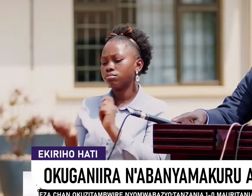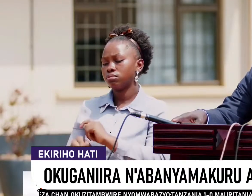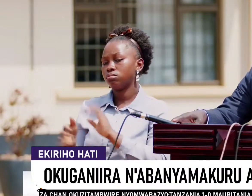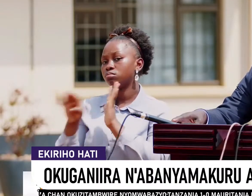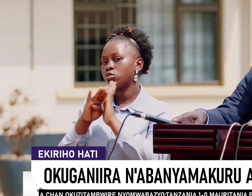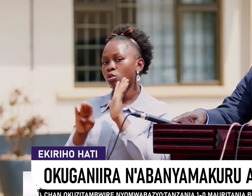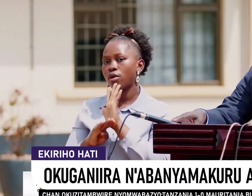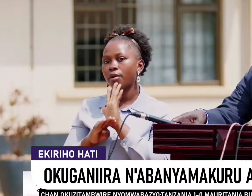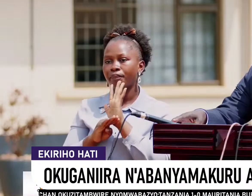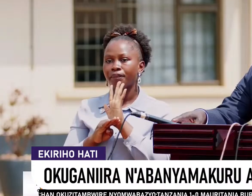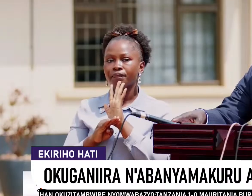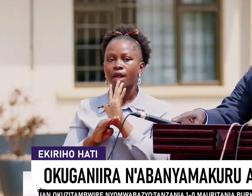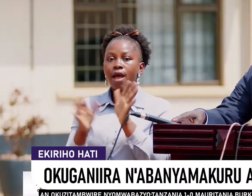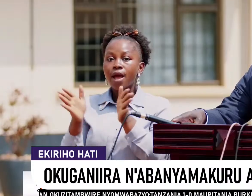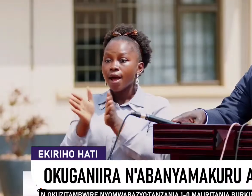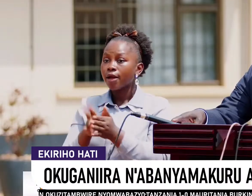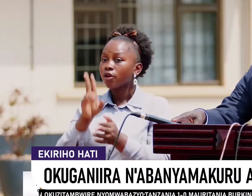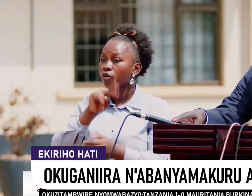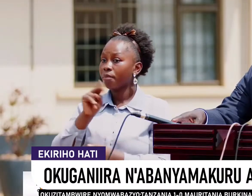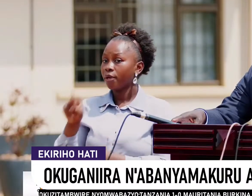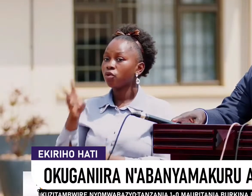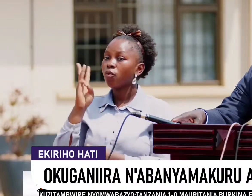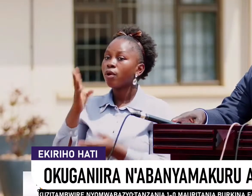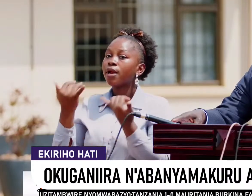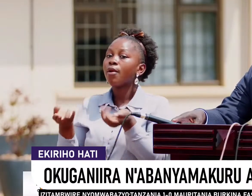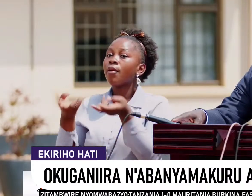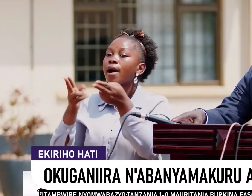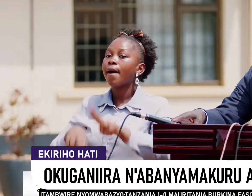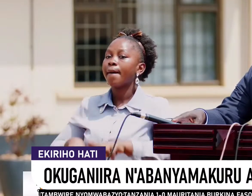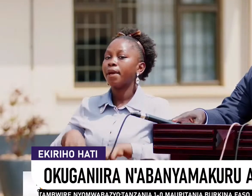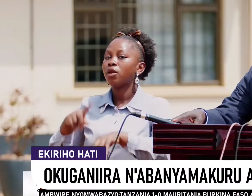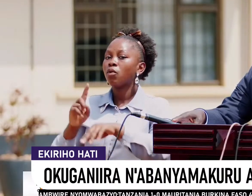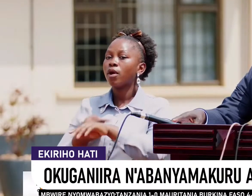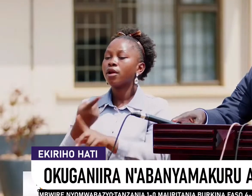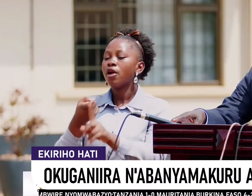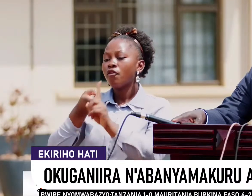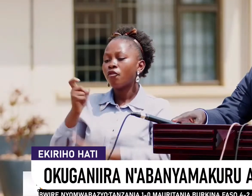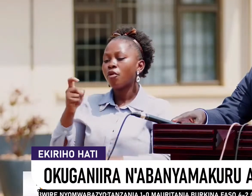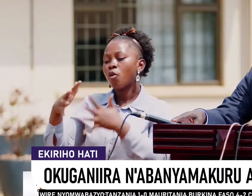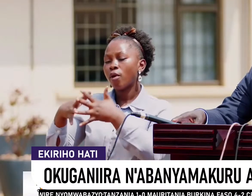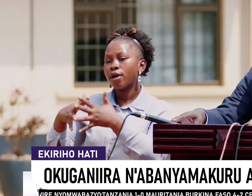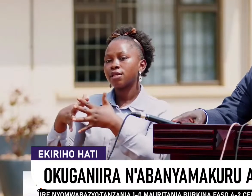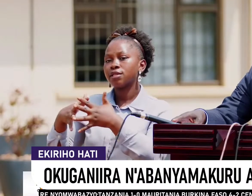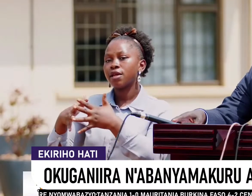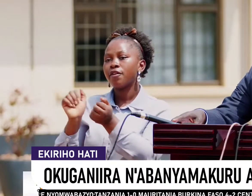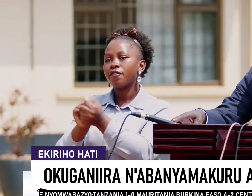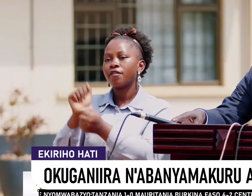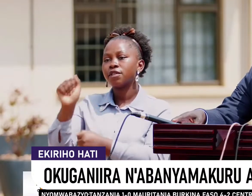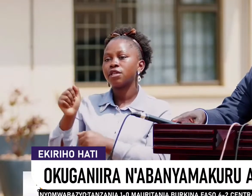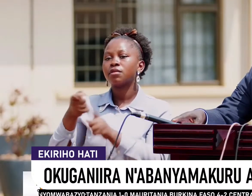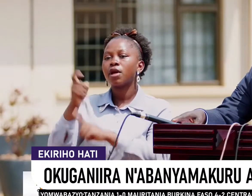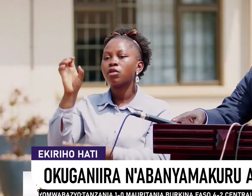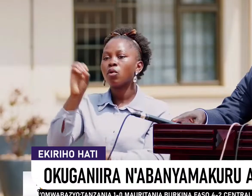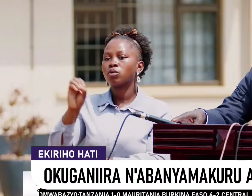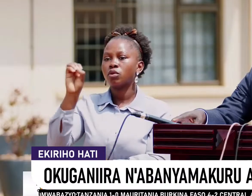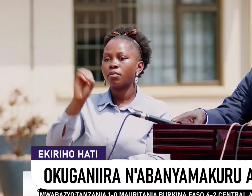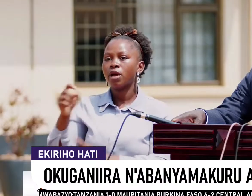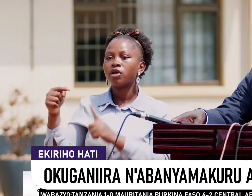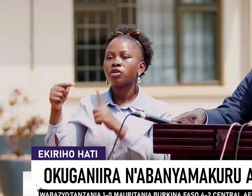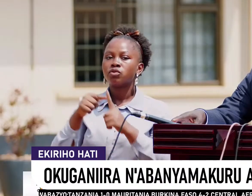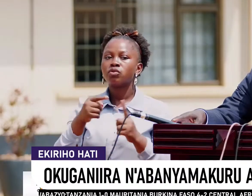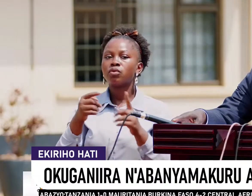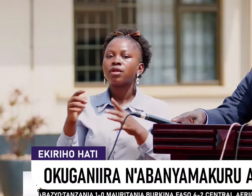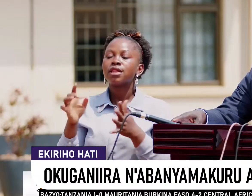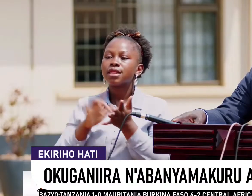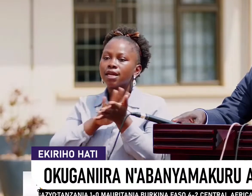program, and the nominations will now take place from Wednesday 15th October to